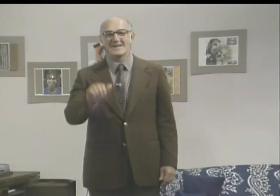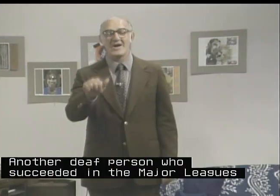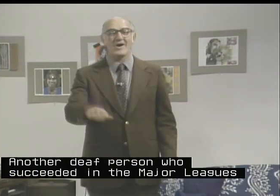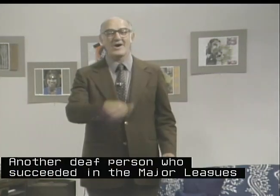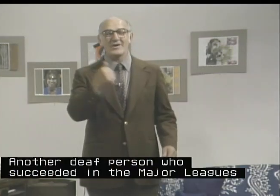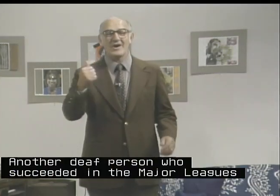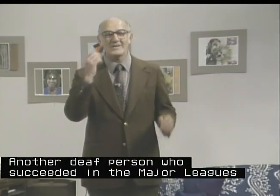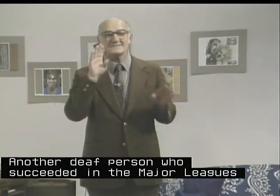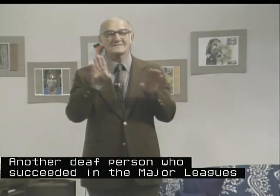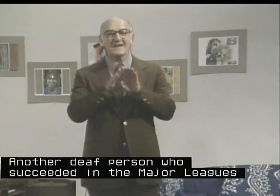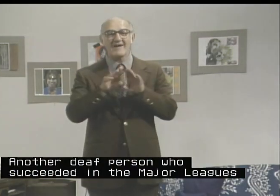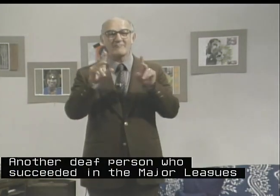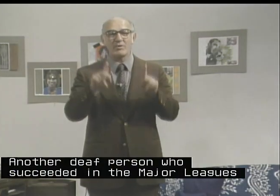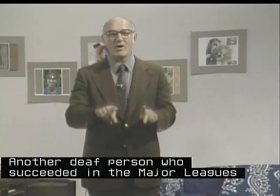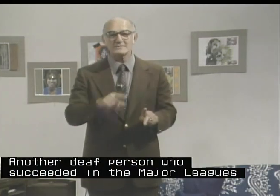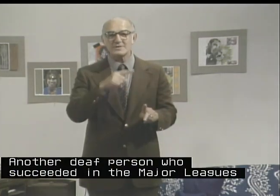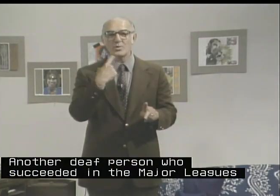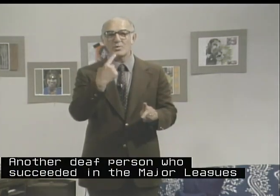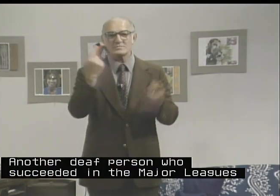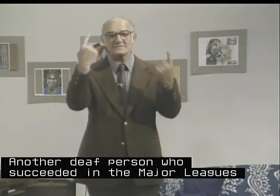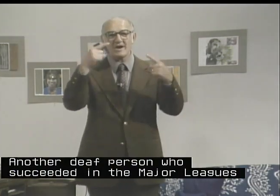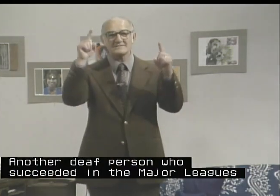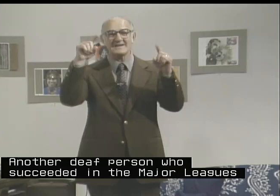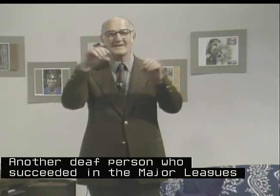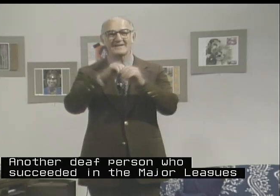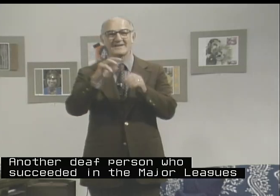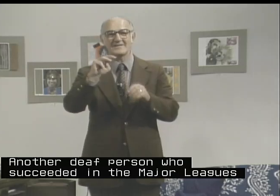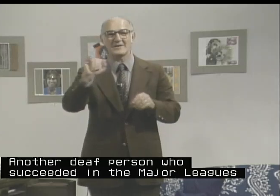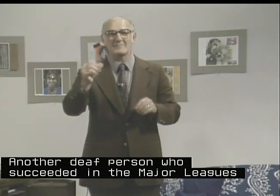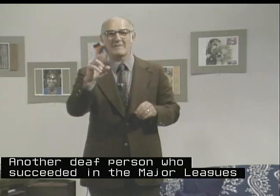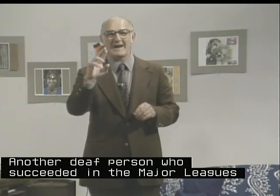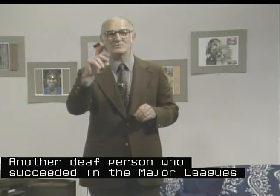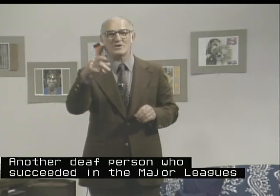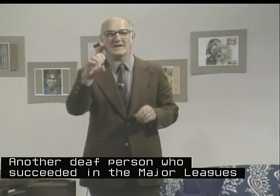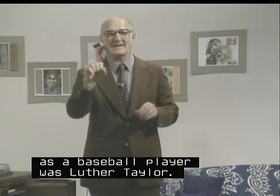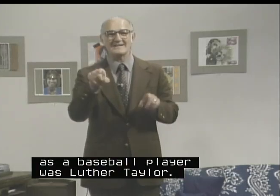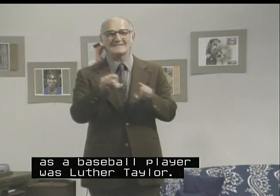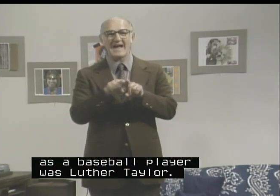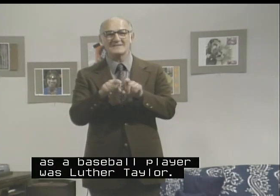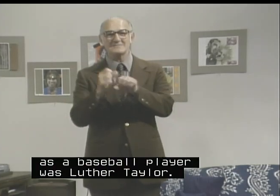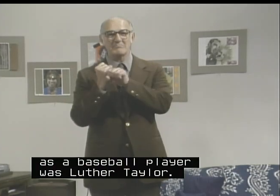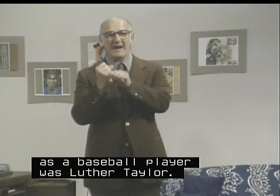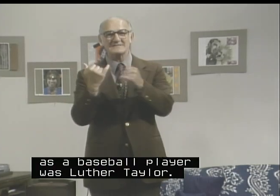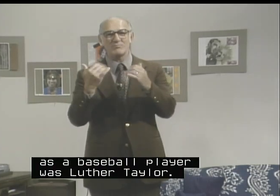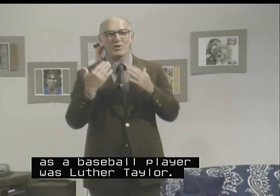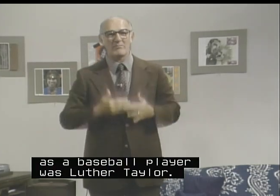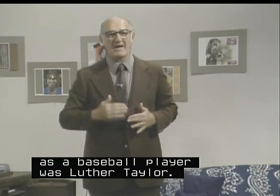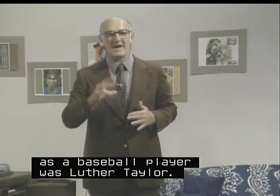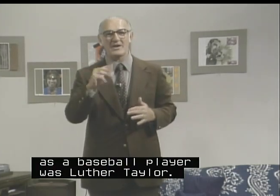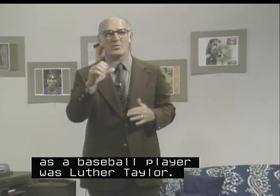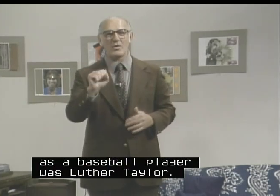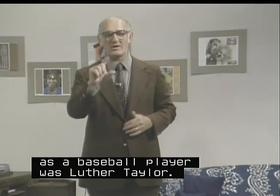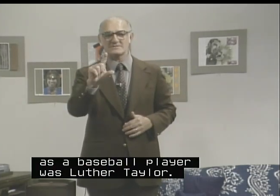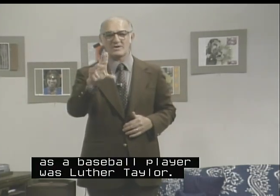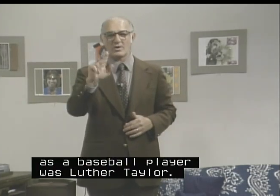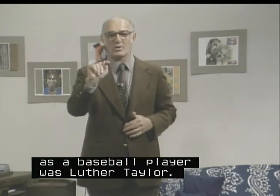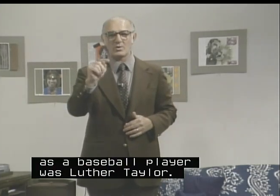strike. Another deaf person who succeeded in the major leagues as a baseball player was